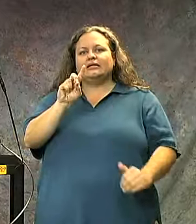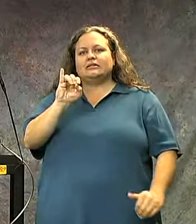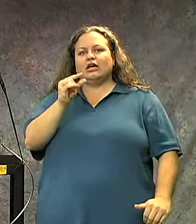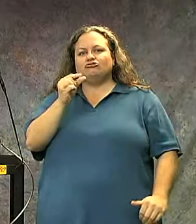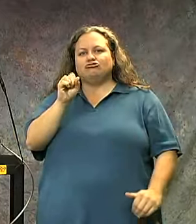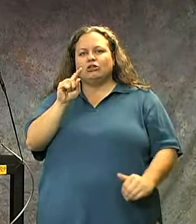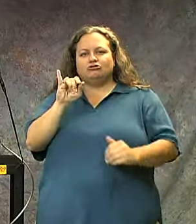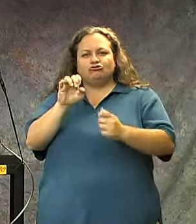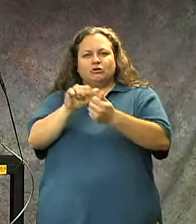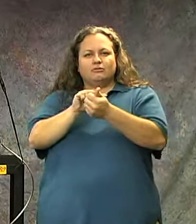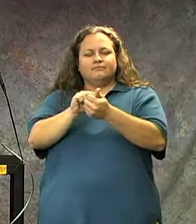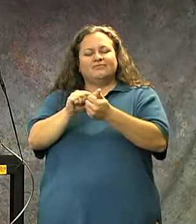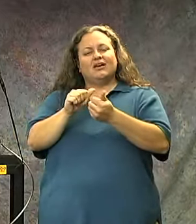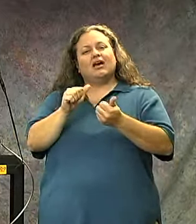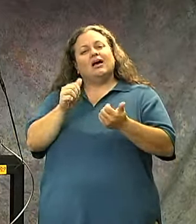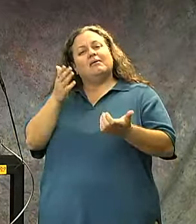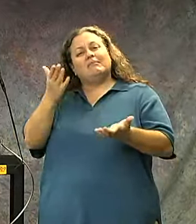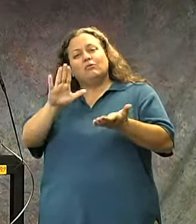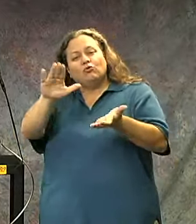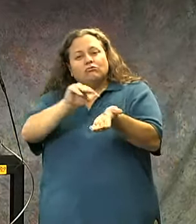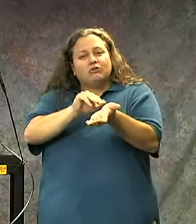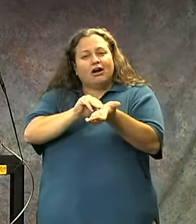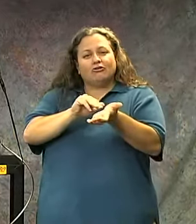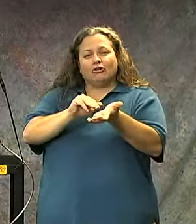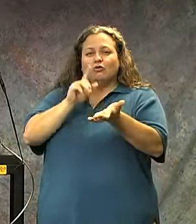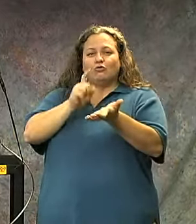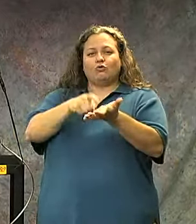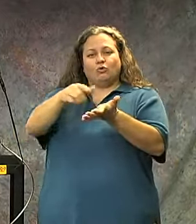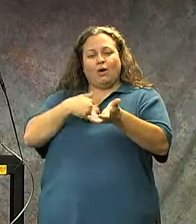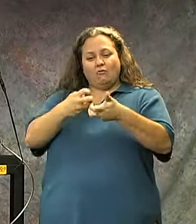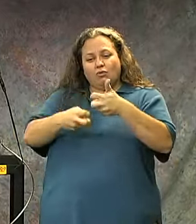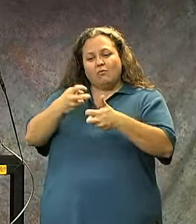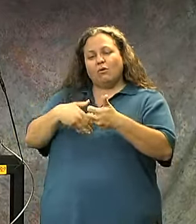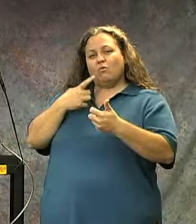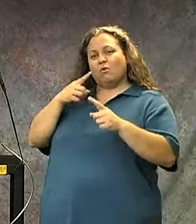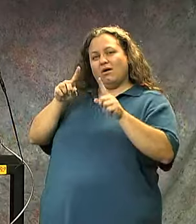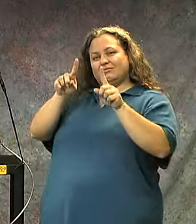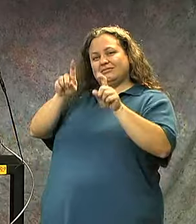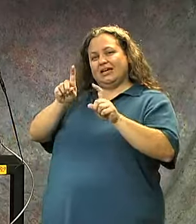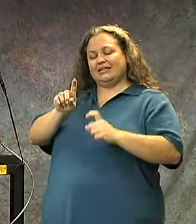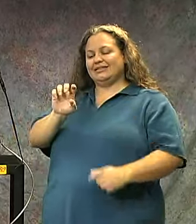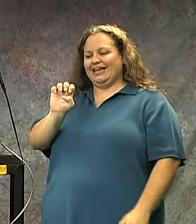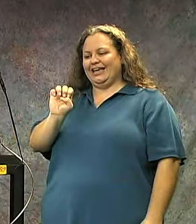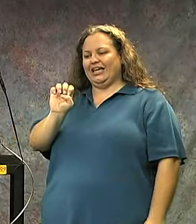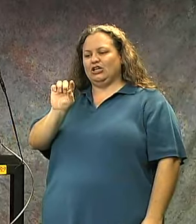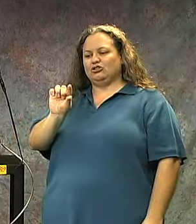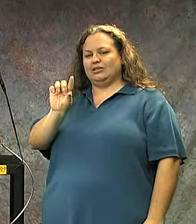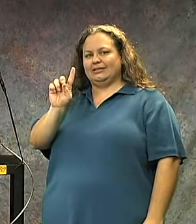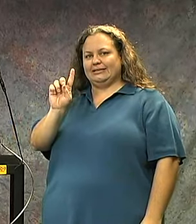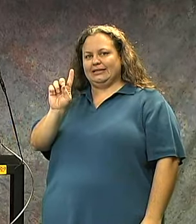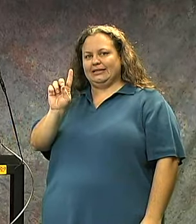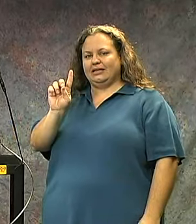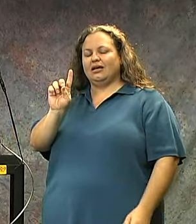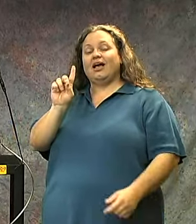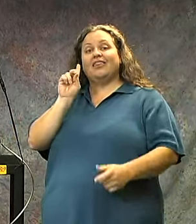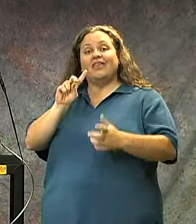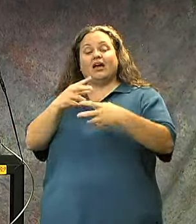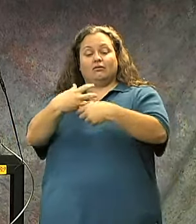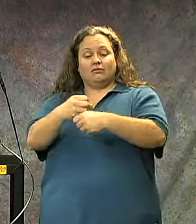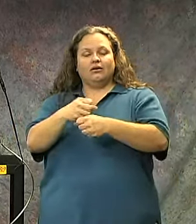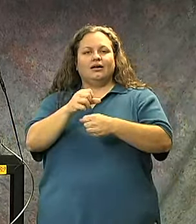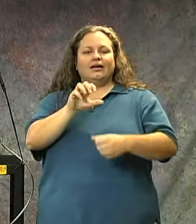the top. You might have some problems that your doctor wants you to come in and have an exam called an EGD. It stands